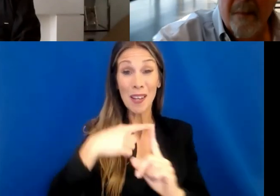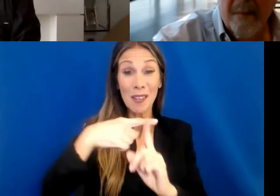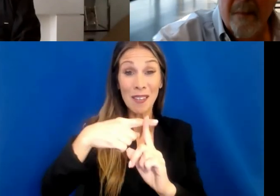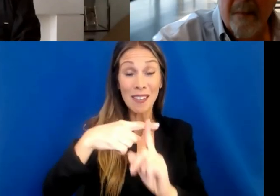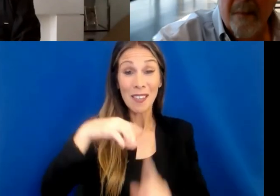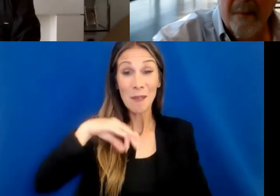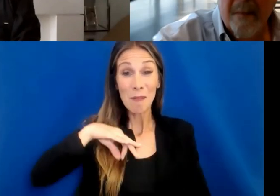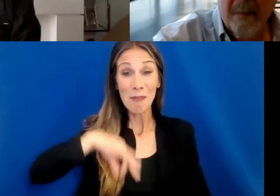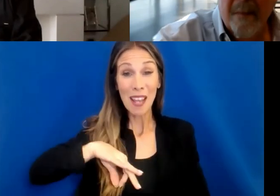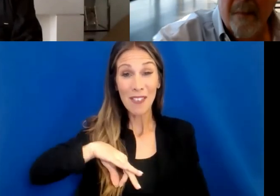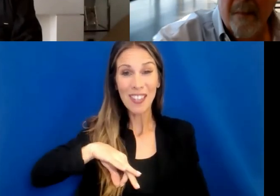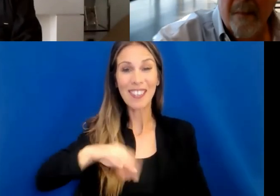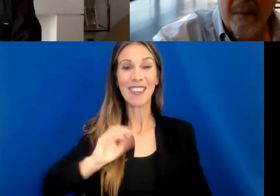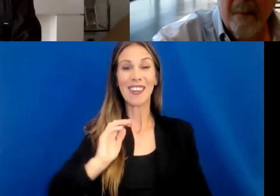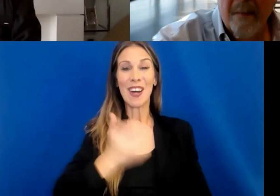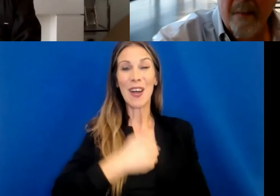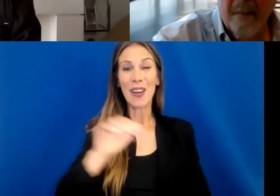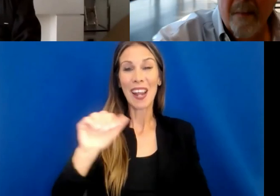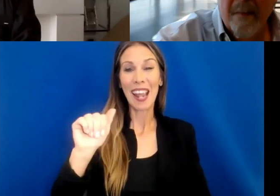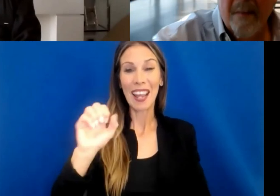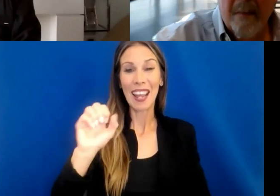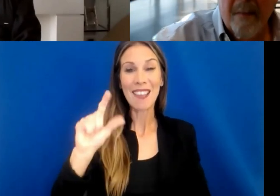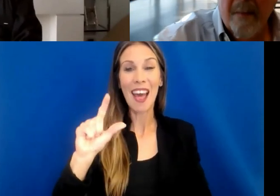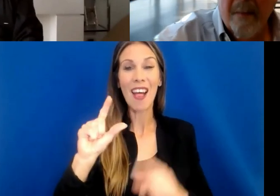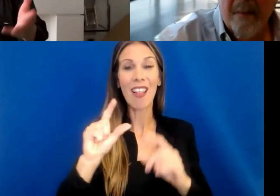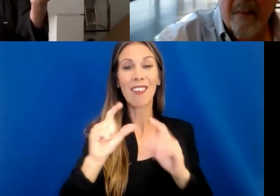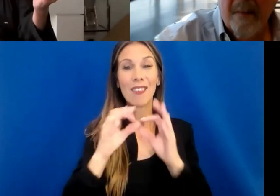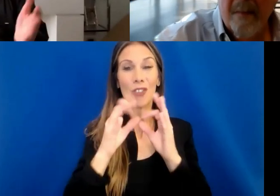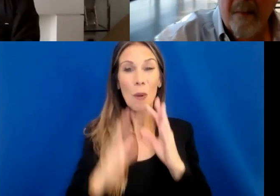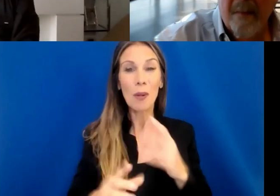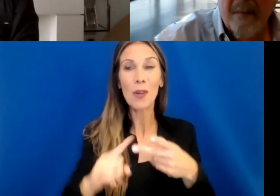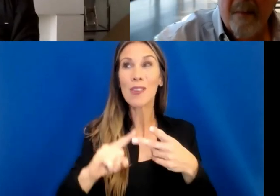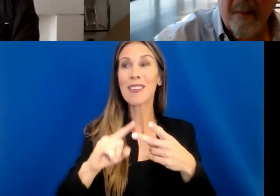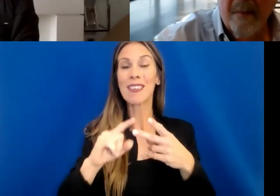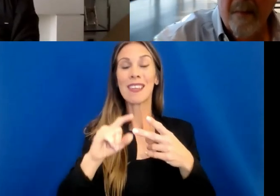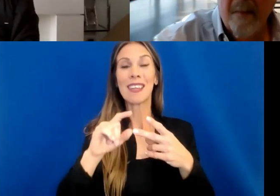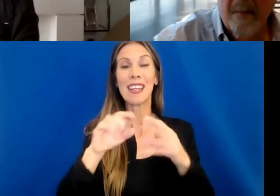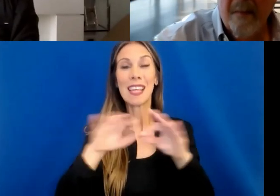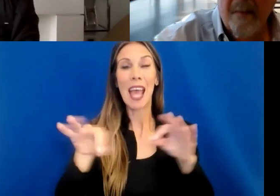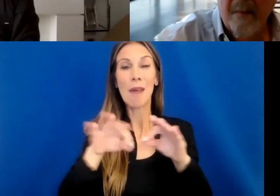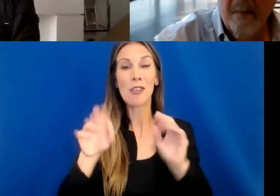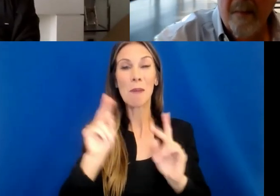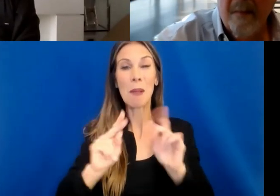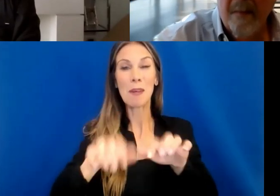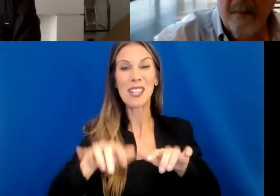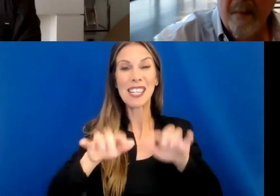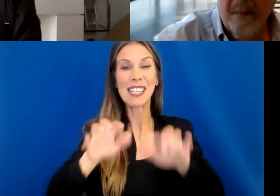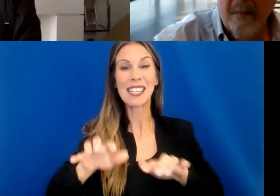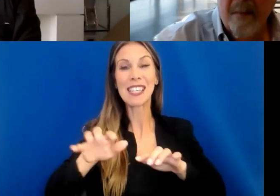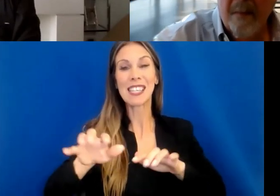Our ASL colleagues, closed captioners, Emily, the SCARA team.